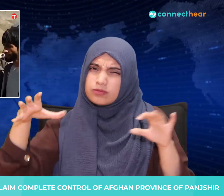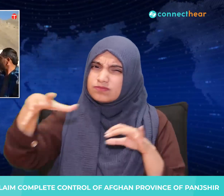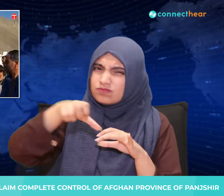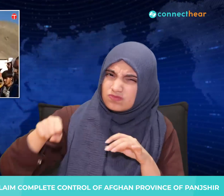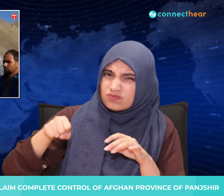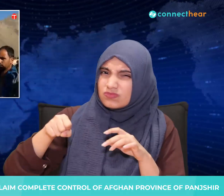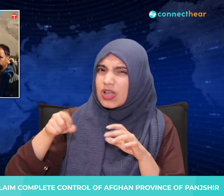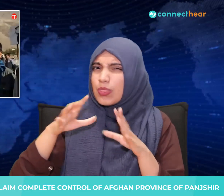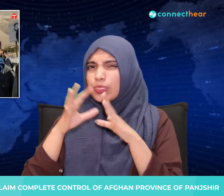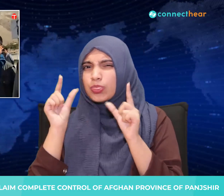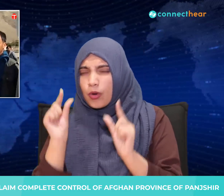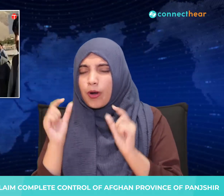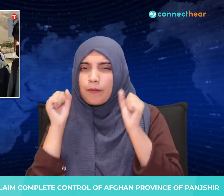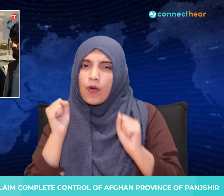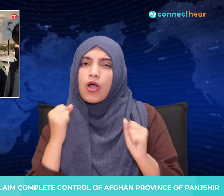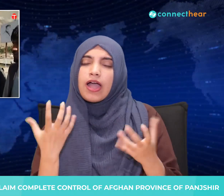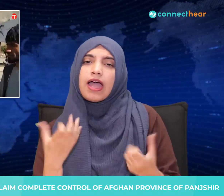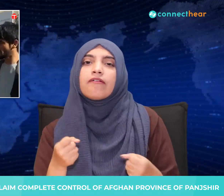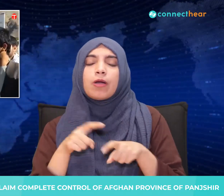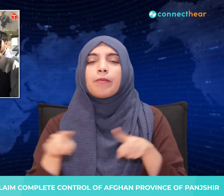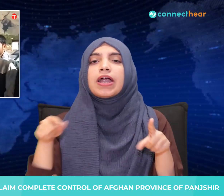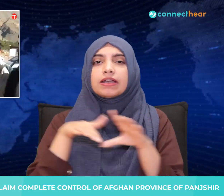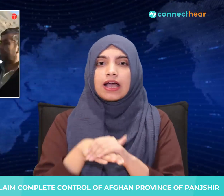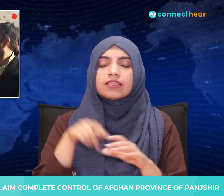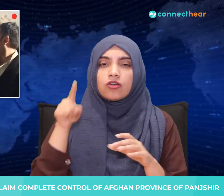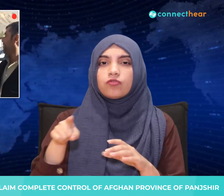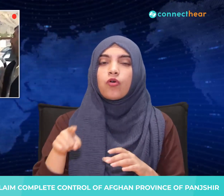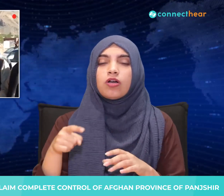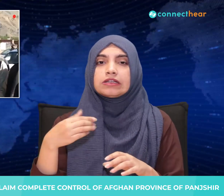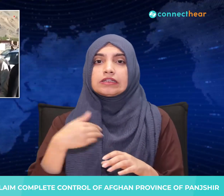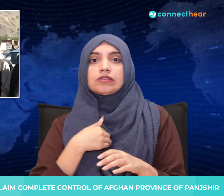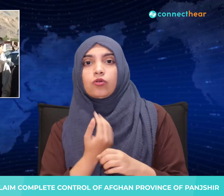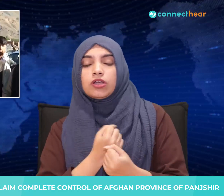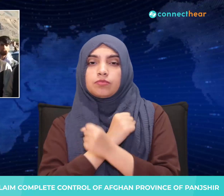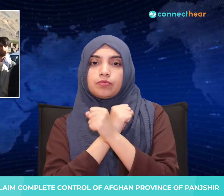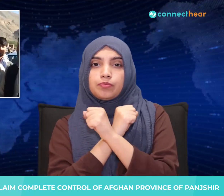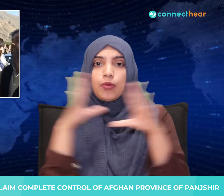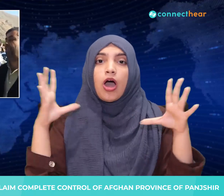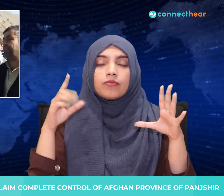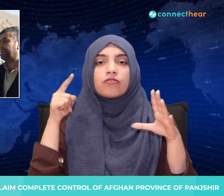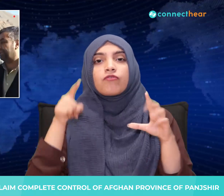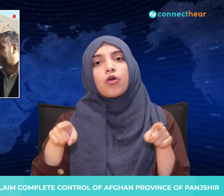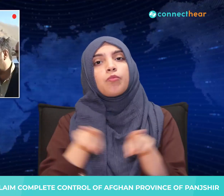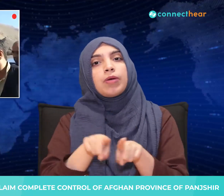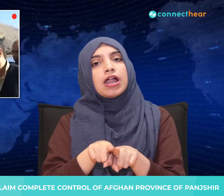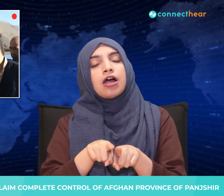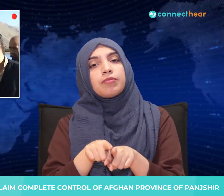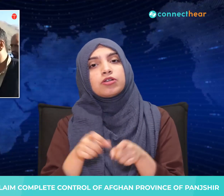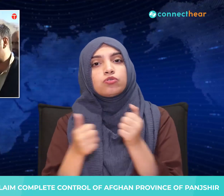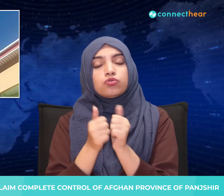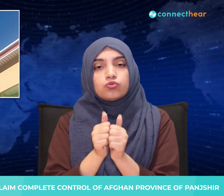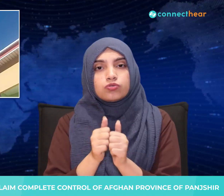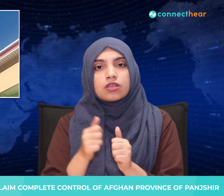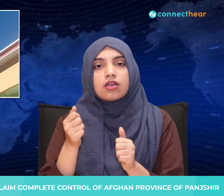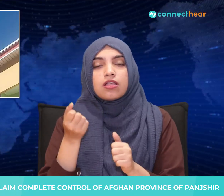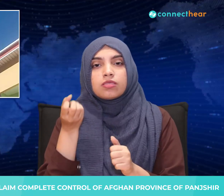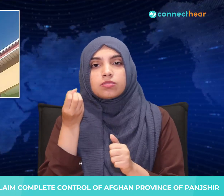in, along with suicide attackers, break the Panjshiri defensive lines. It is after